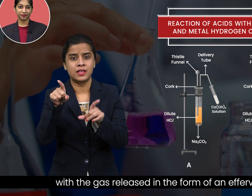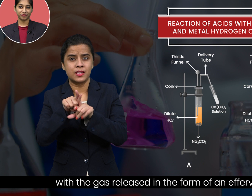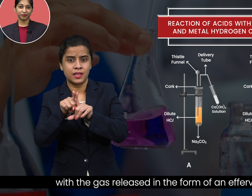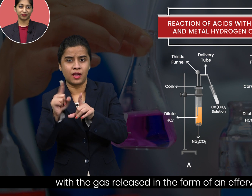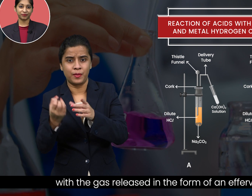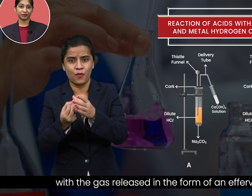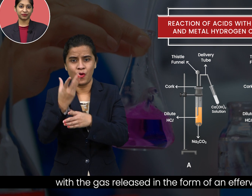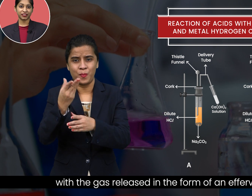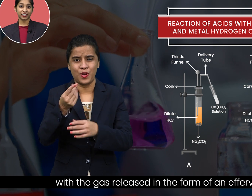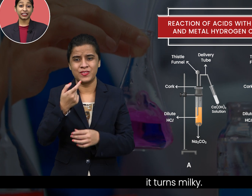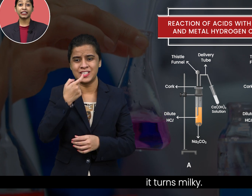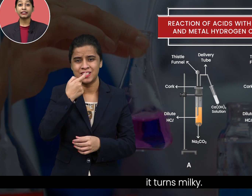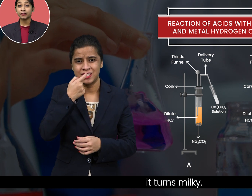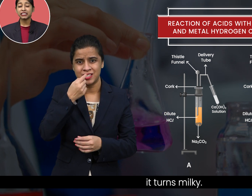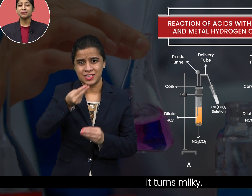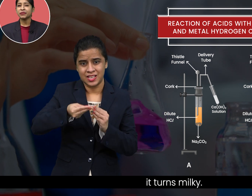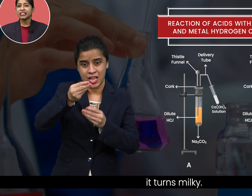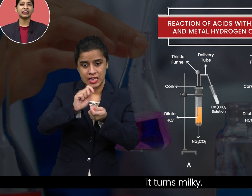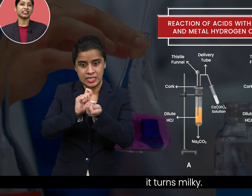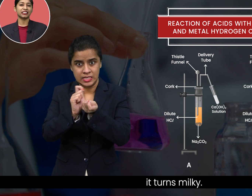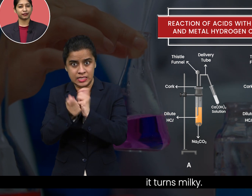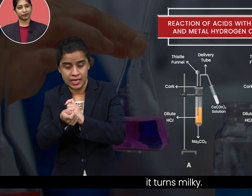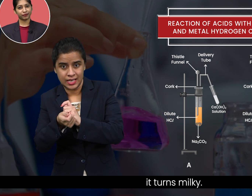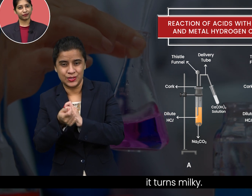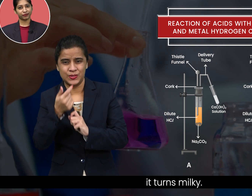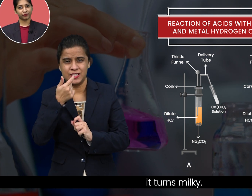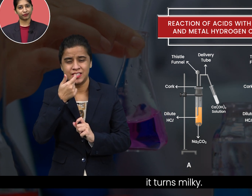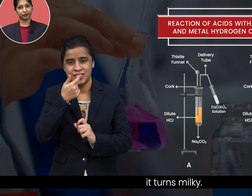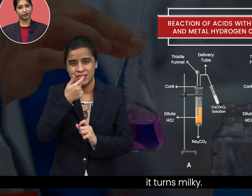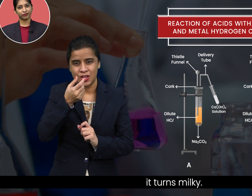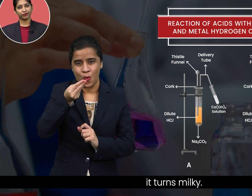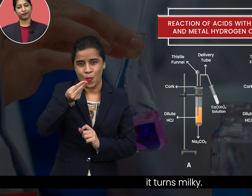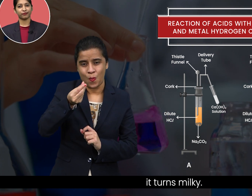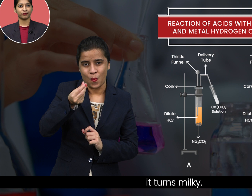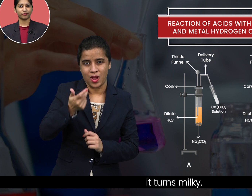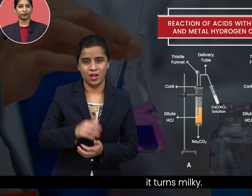effervescence, it turns milky.